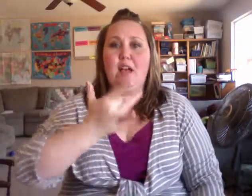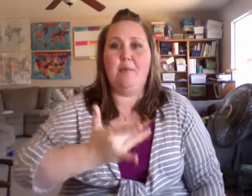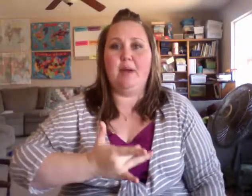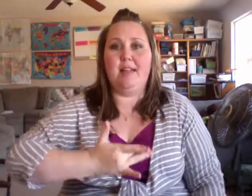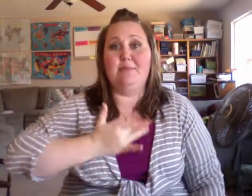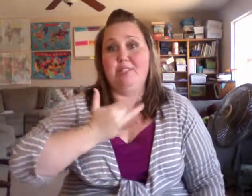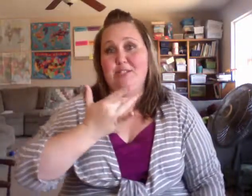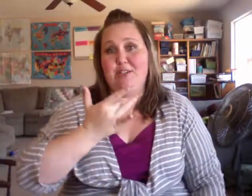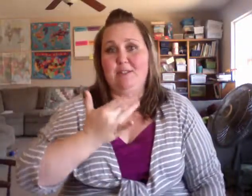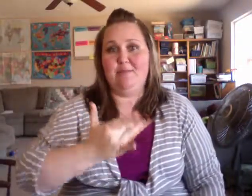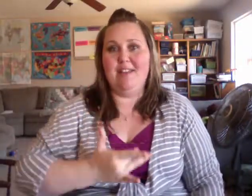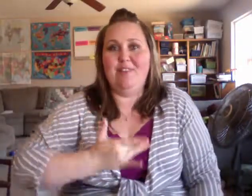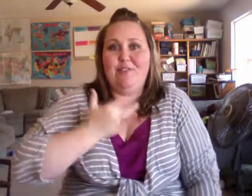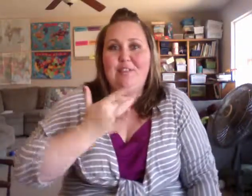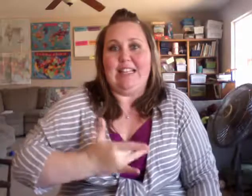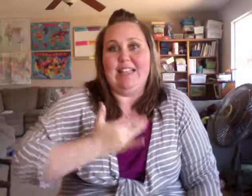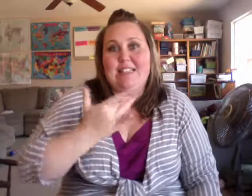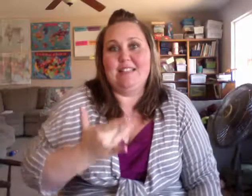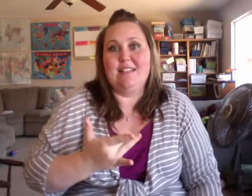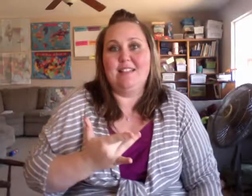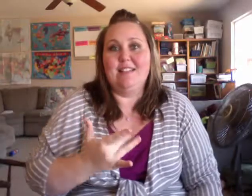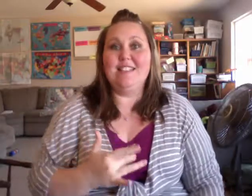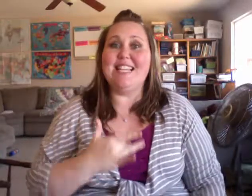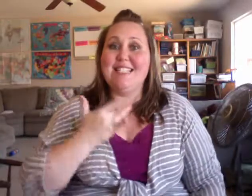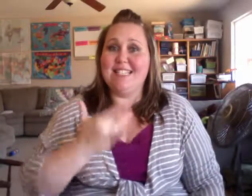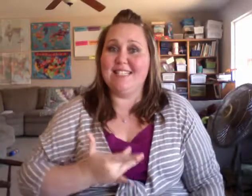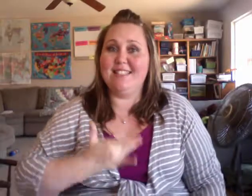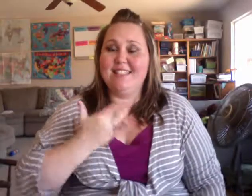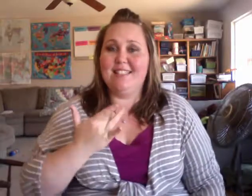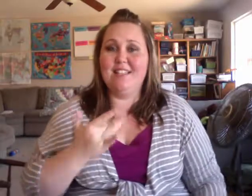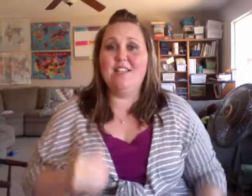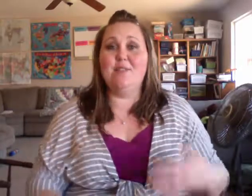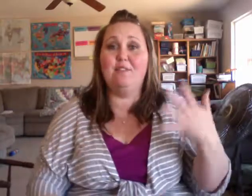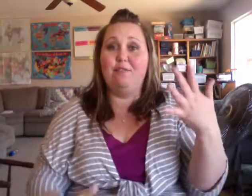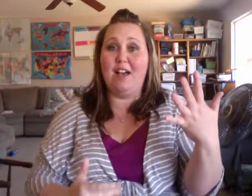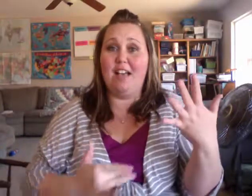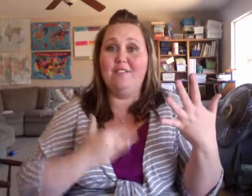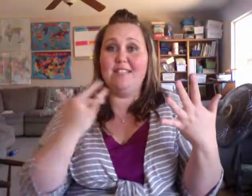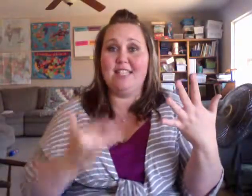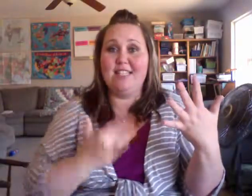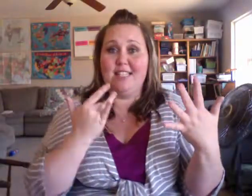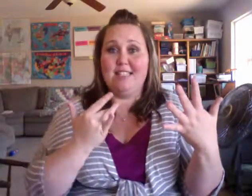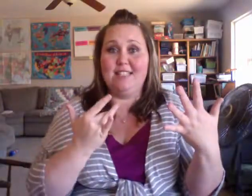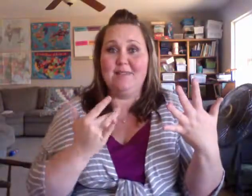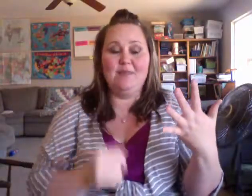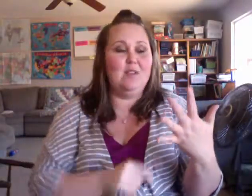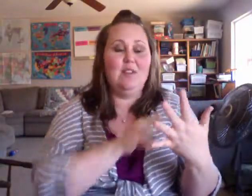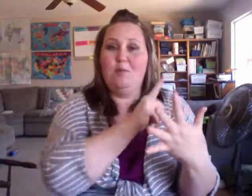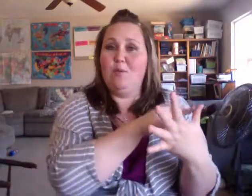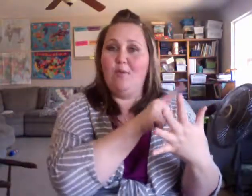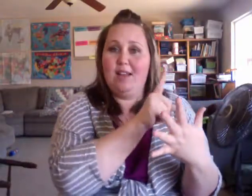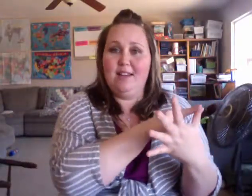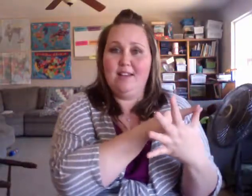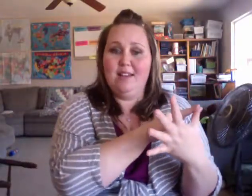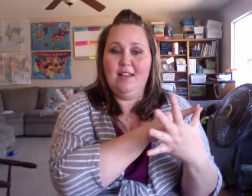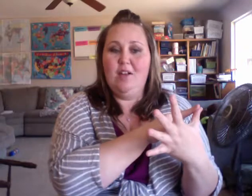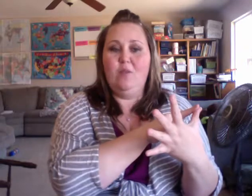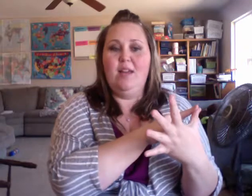up against my sternum. Feelings. Senses. So I have five senses. Number one, we